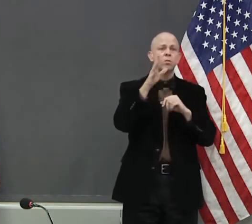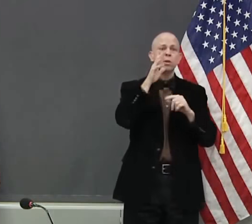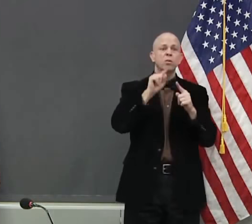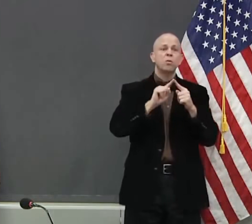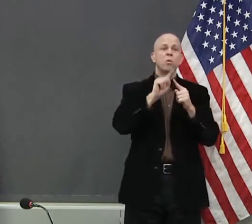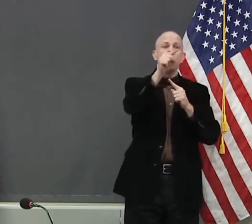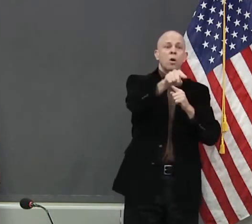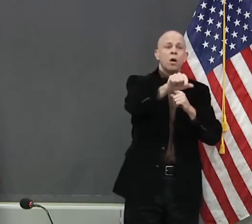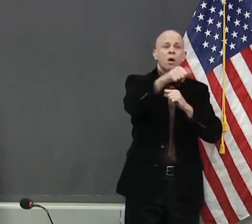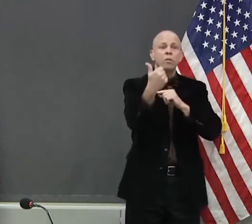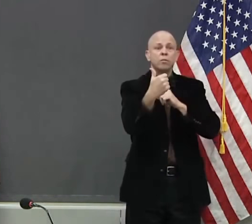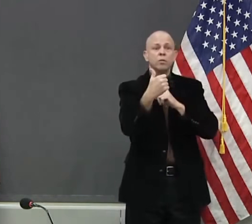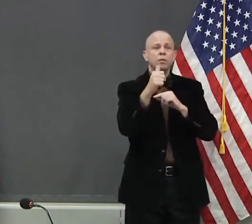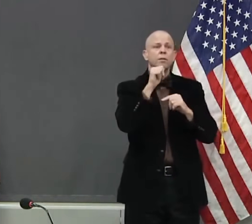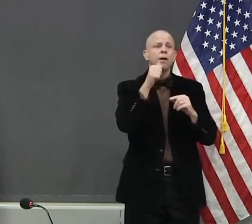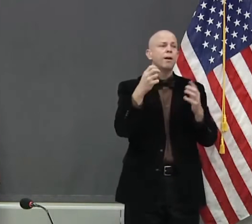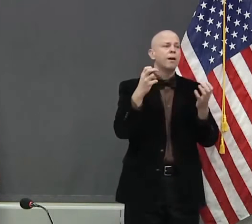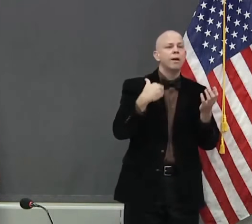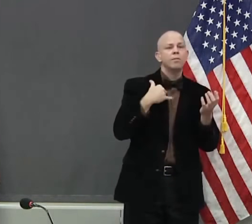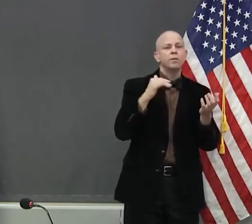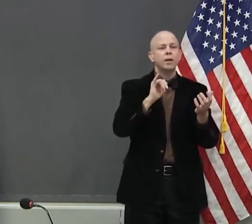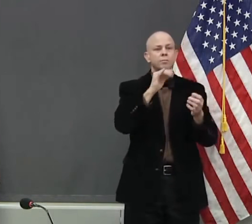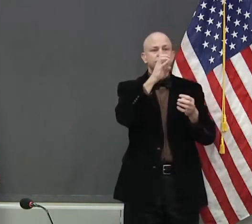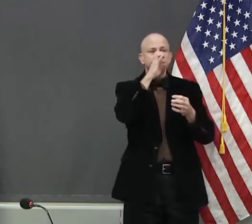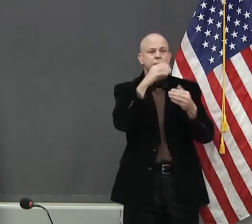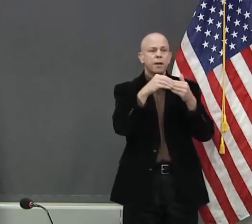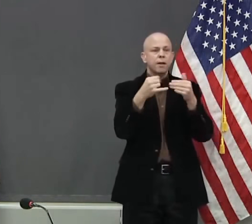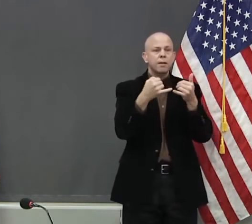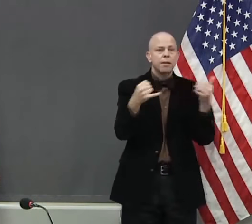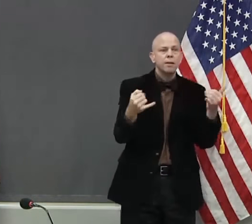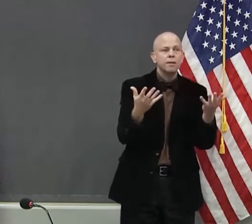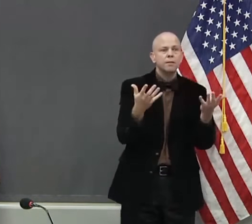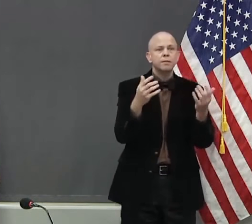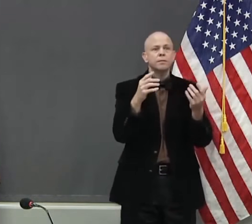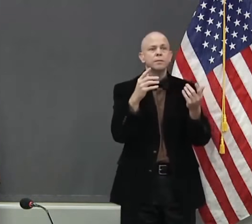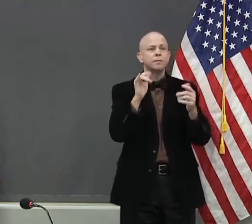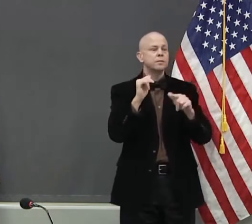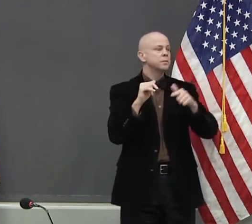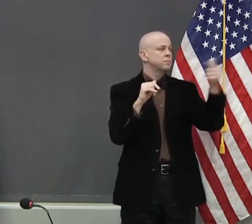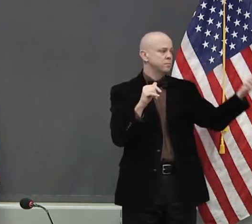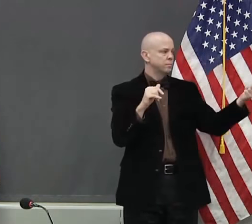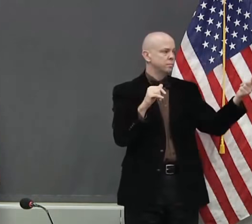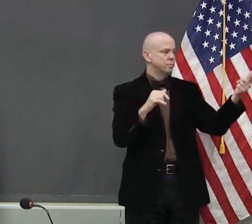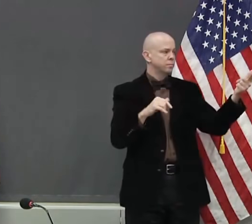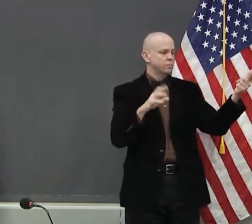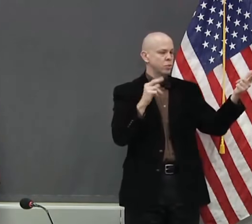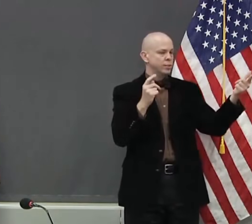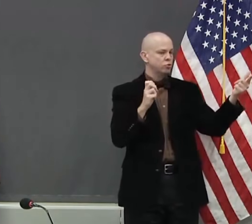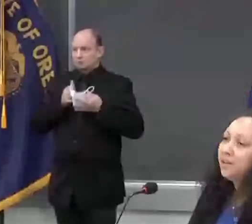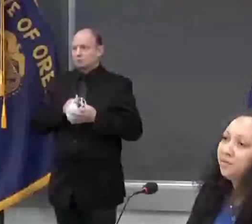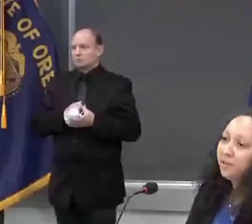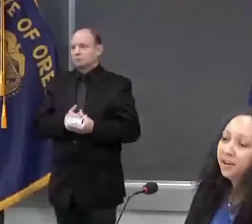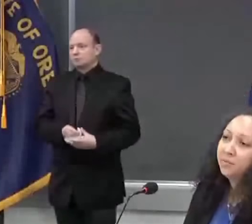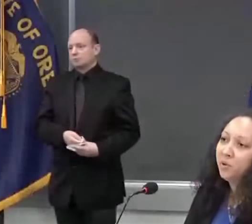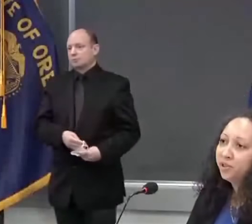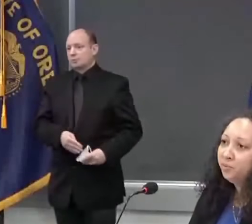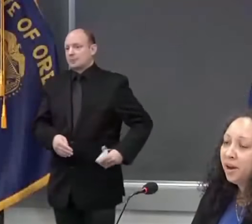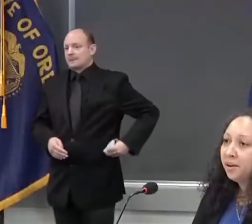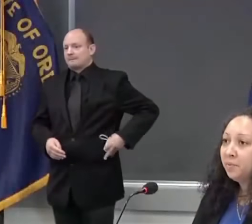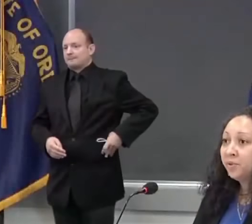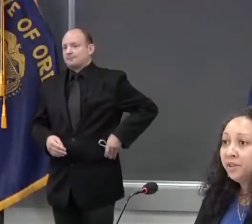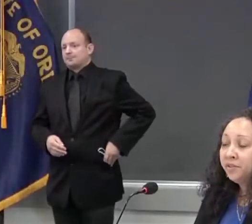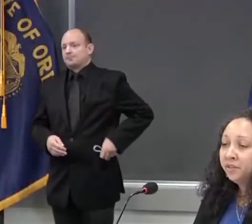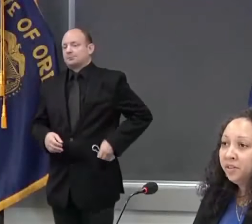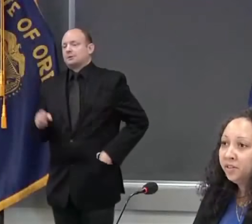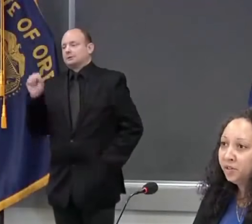not as severe on the restaurants and gyms, things like that? Thanks, Pat. I'm going to turn that over to Director Banks. Yes, thank you for that question,